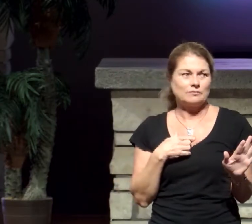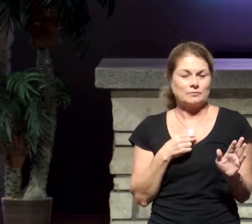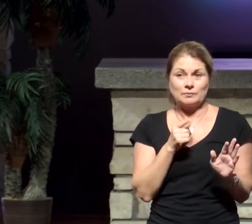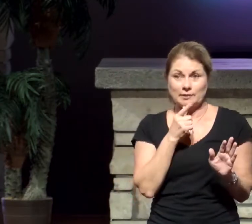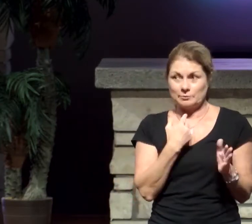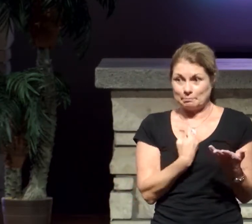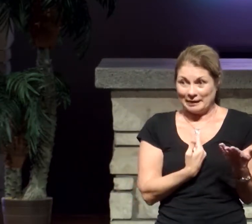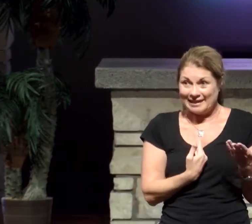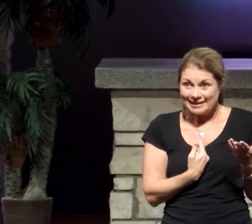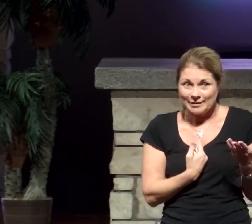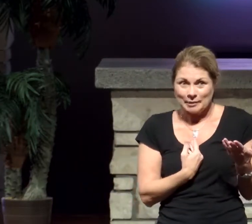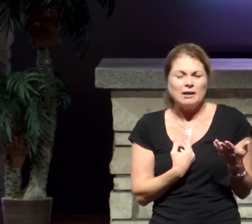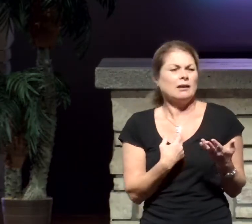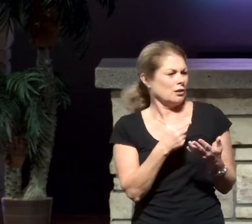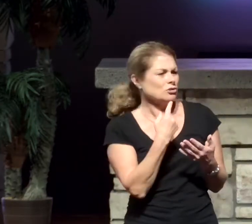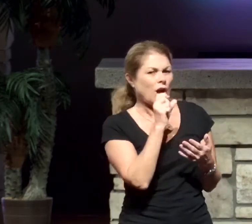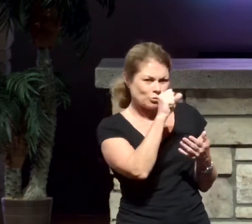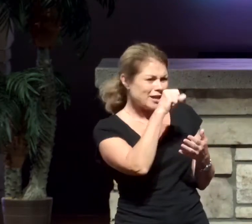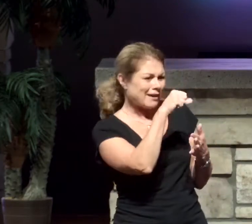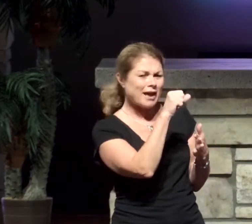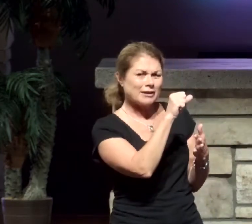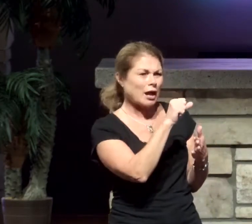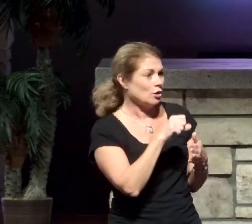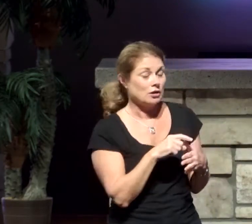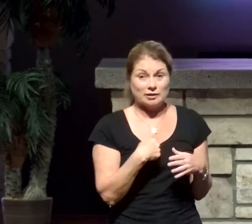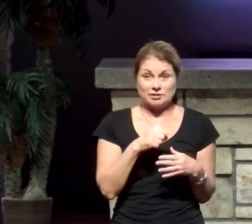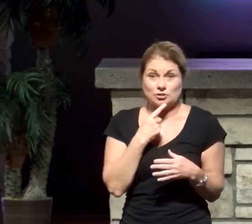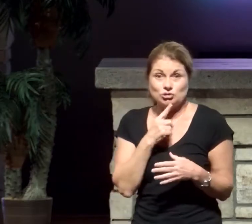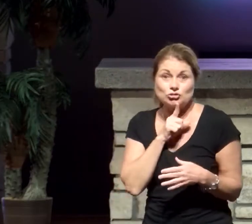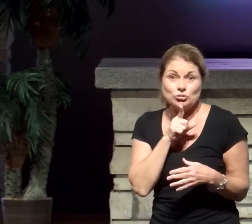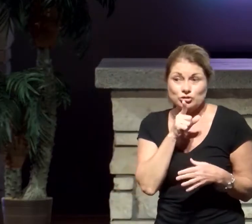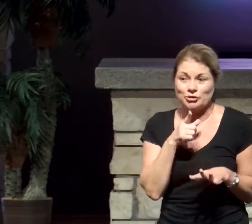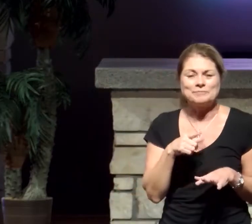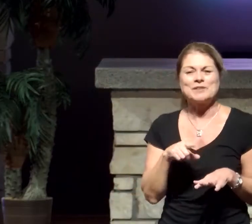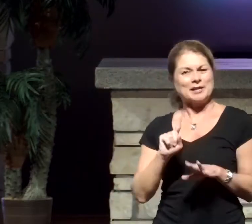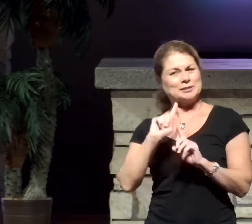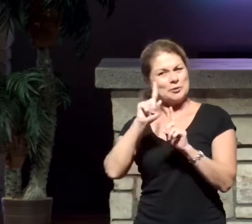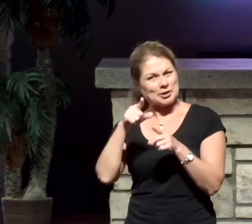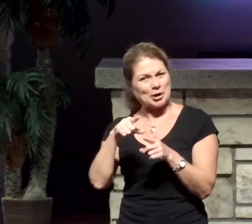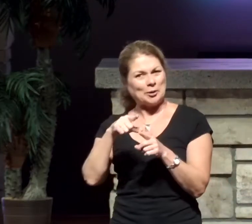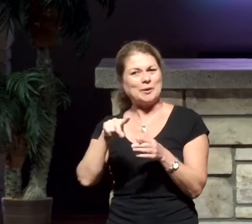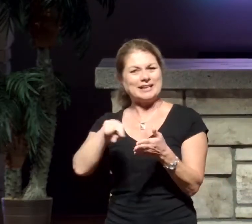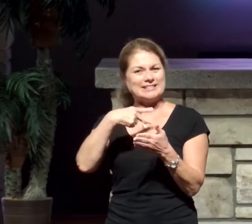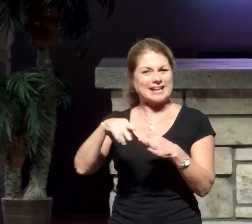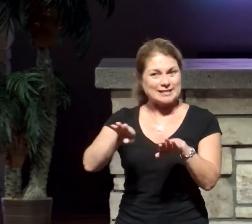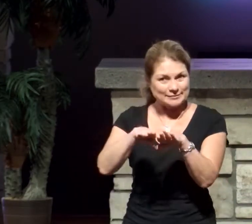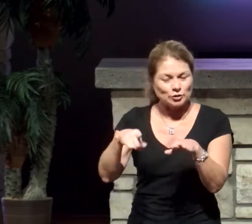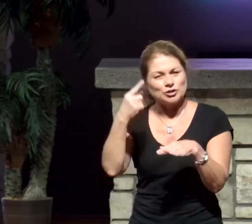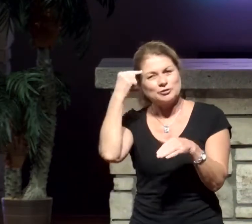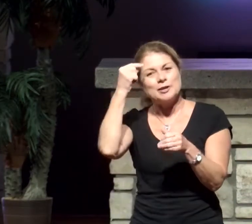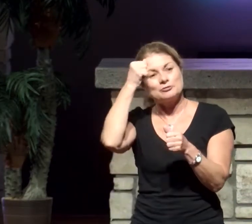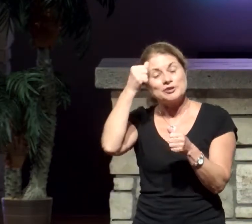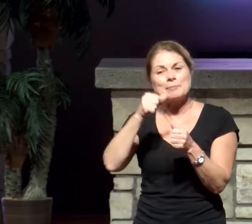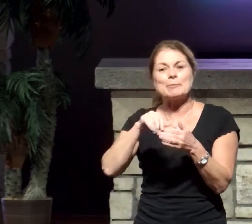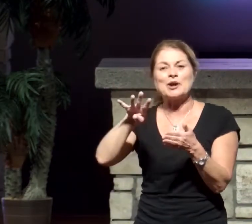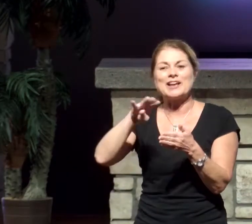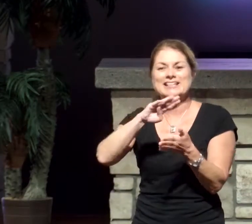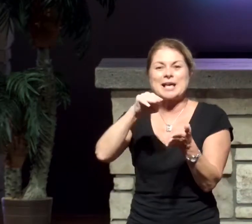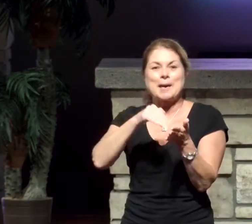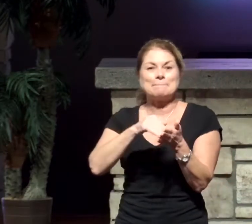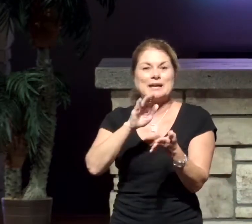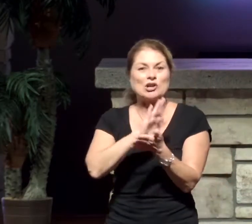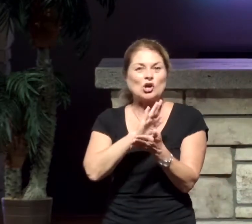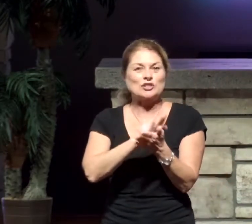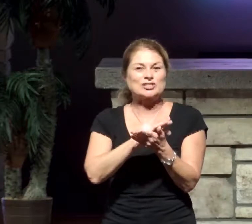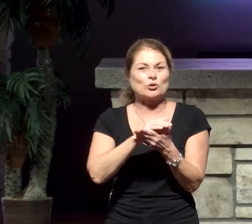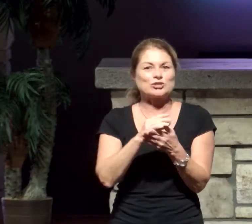me? And she's like, yeah. And I was like, sure. So we go out to the dance floor. Remember, this is middle school. So if you're going to slow dance with somebody, you got to